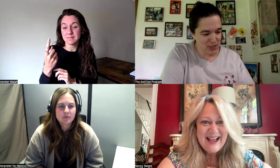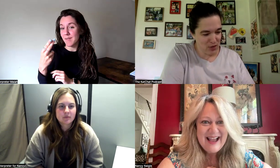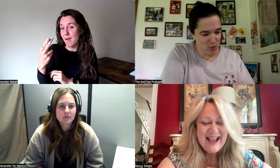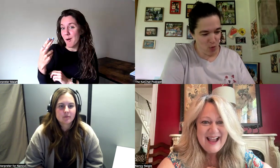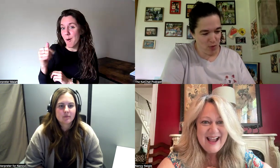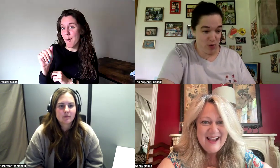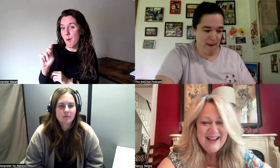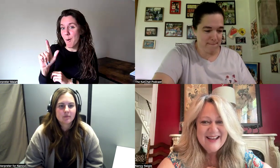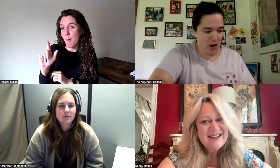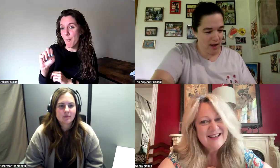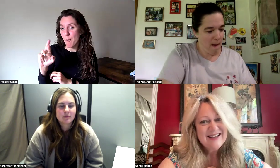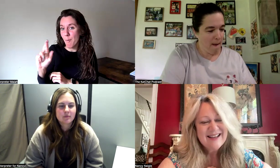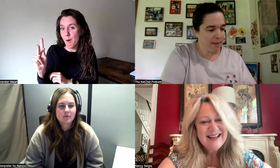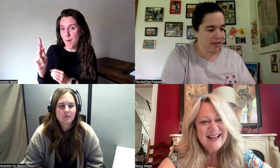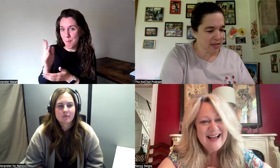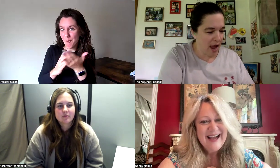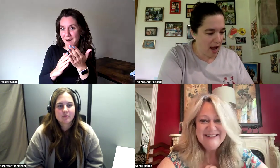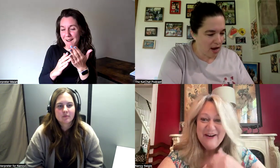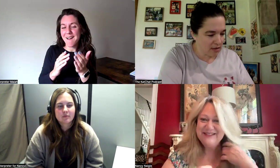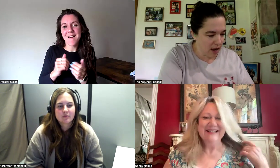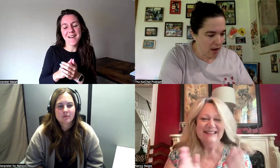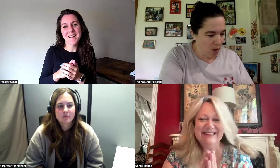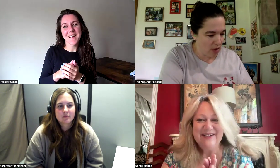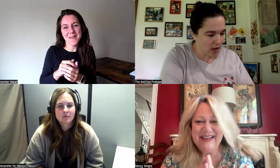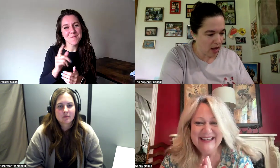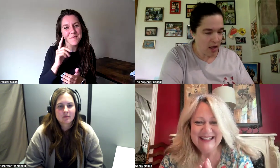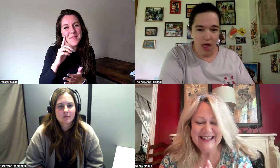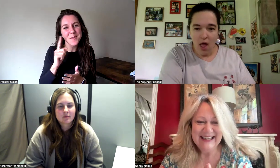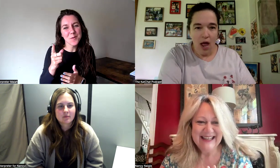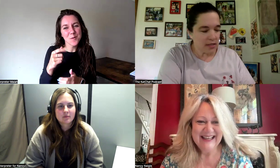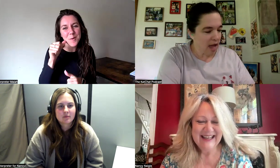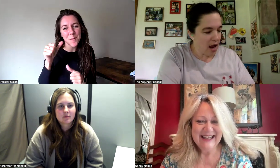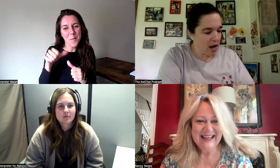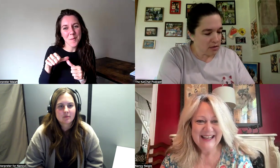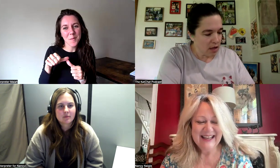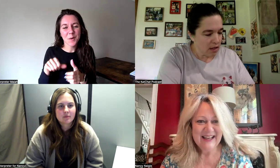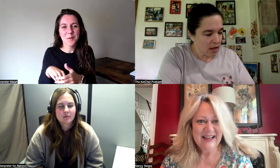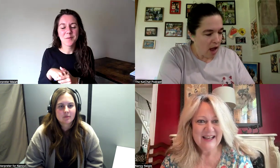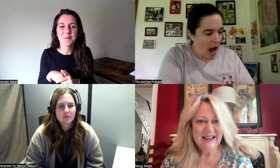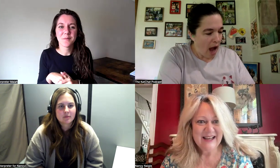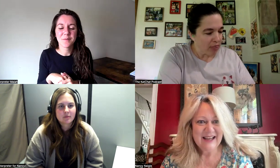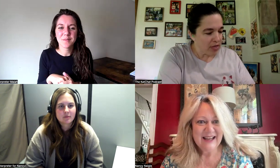book. I'm not sure if you will remember, but it's It down, does. where was it? It's down,